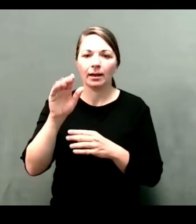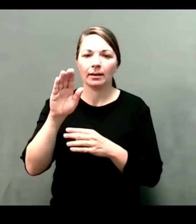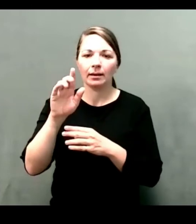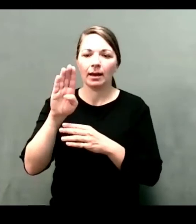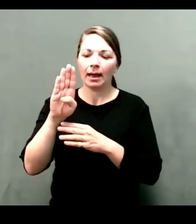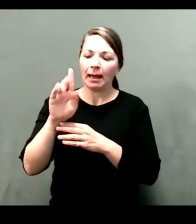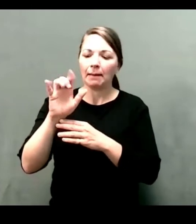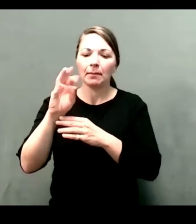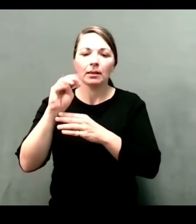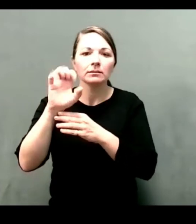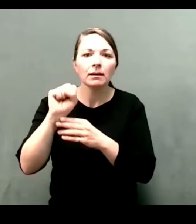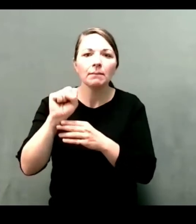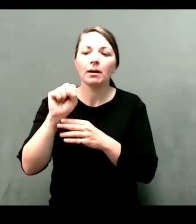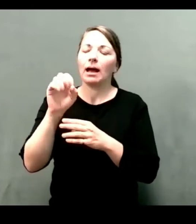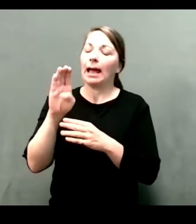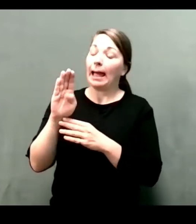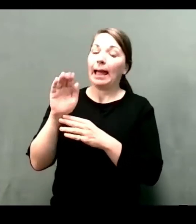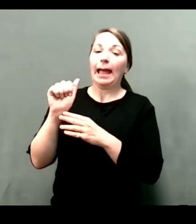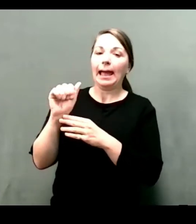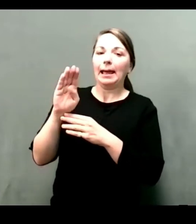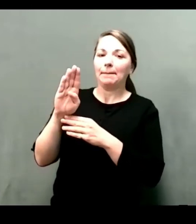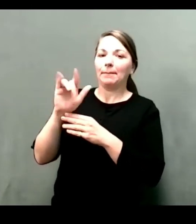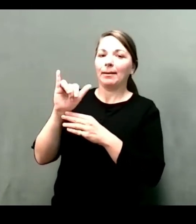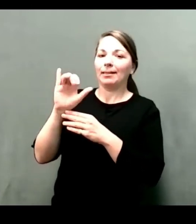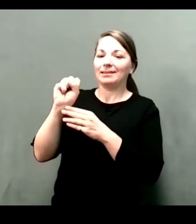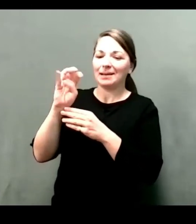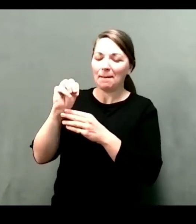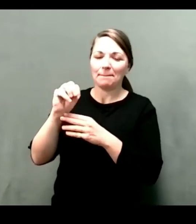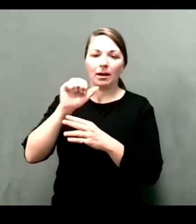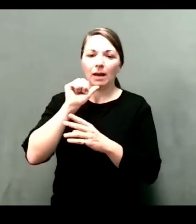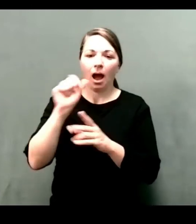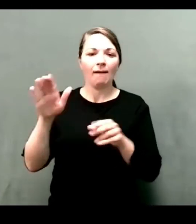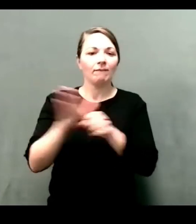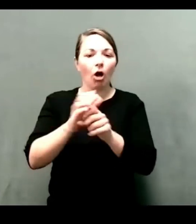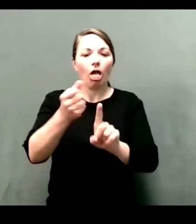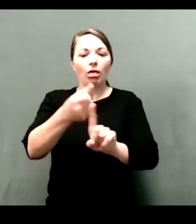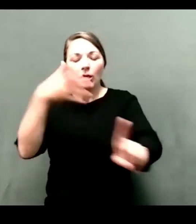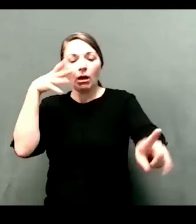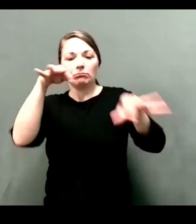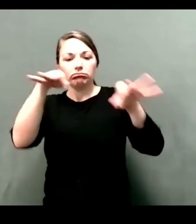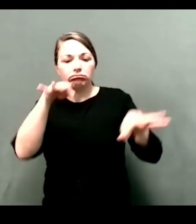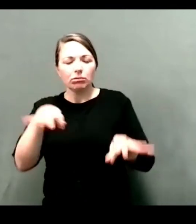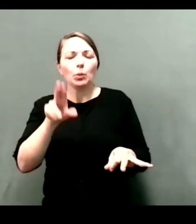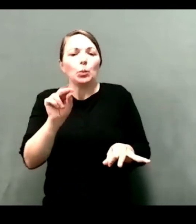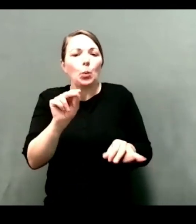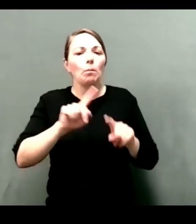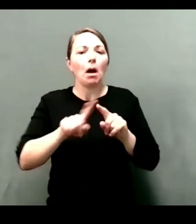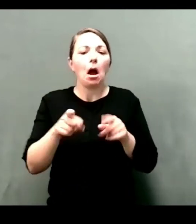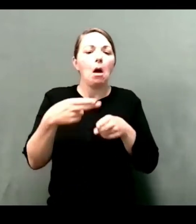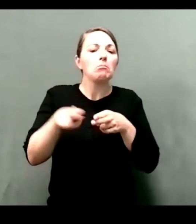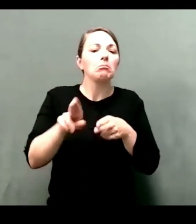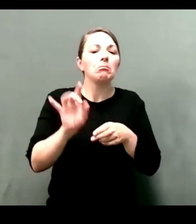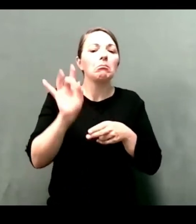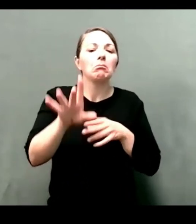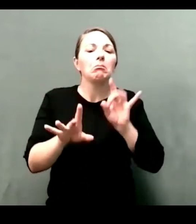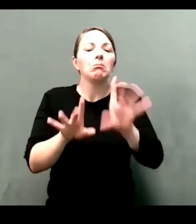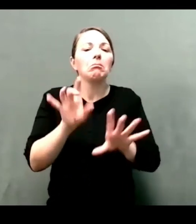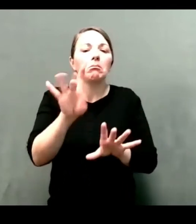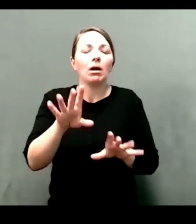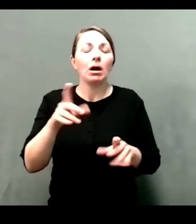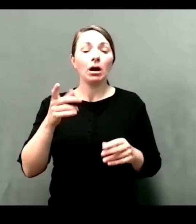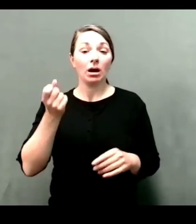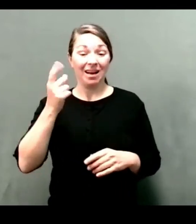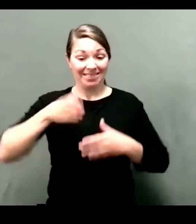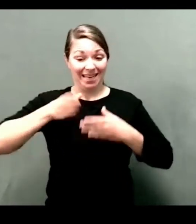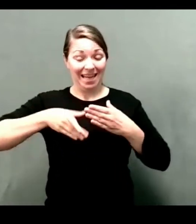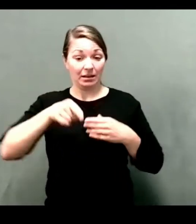a discussion of each of these things here, but we did try to highlight some of the pieces for further learning that you'll see at the end of this resource.